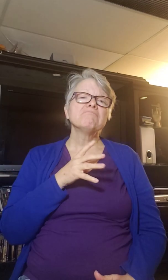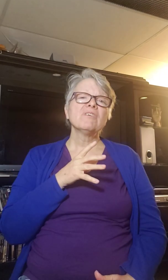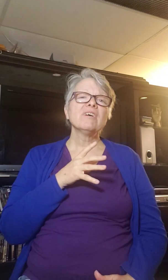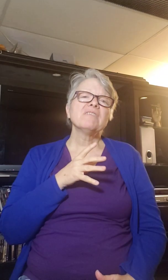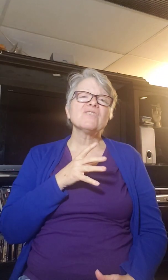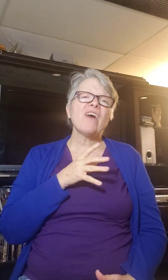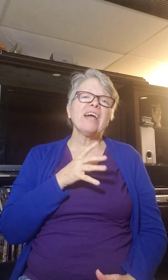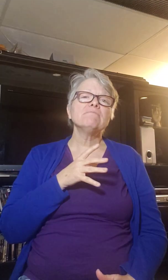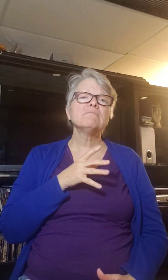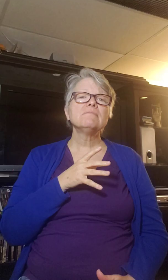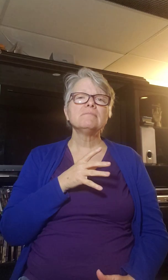that's fine.